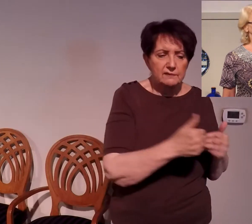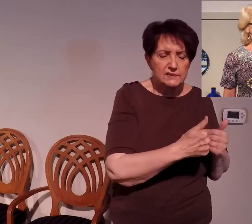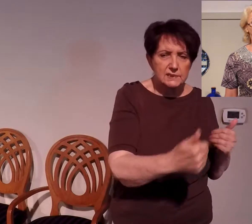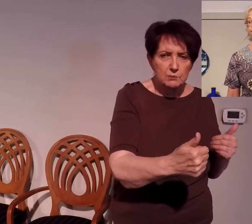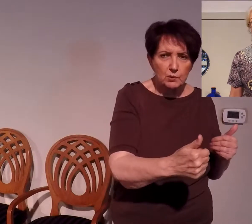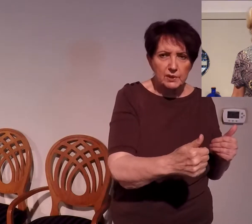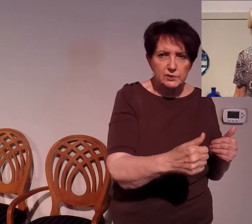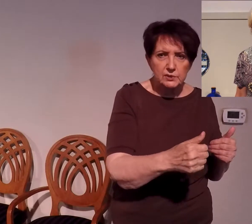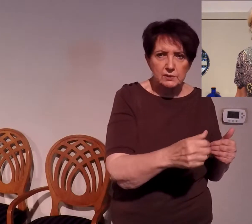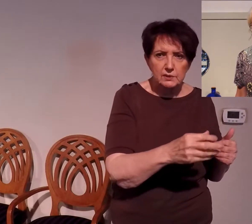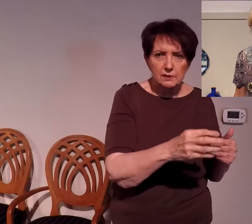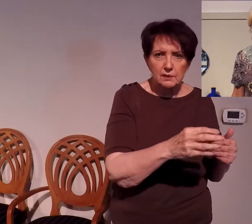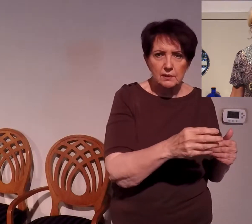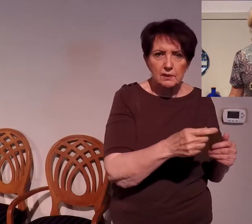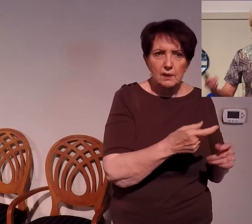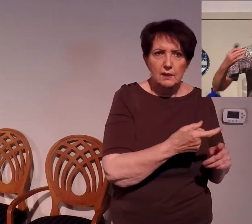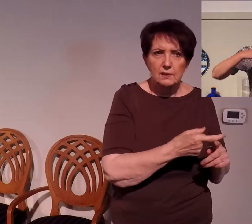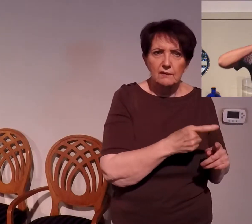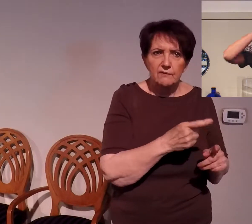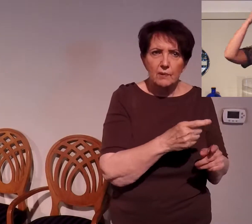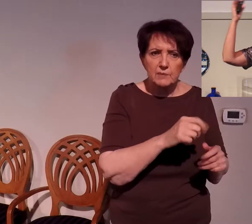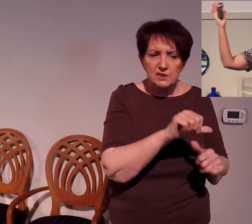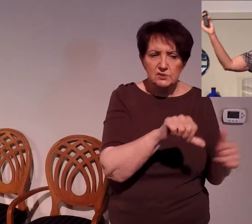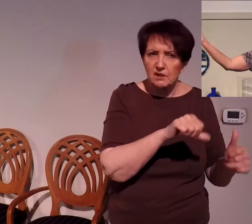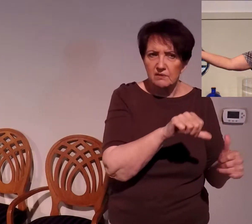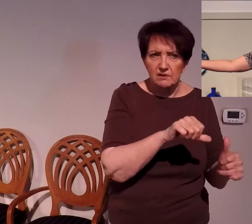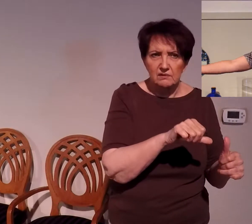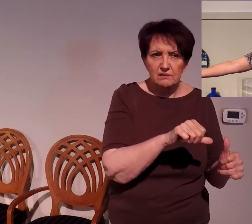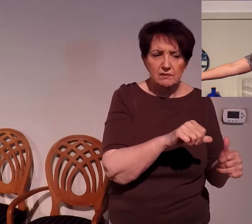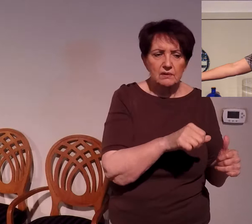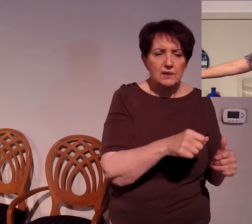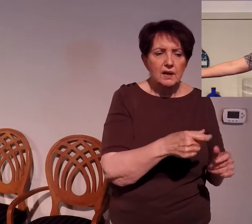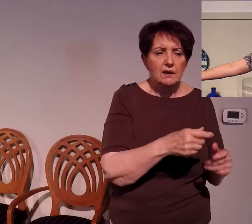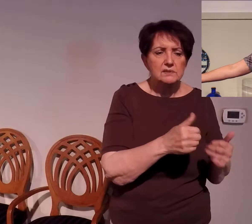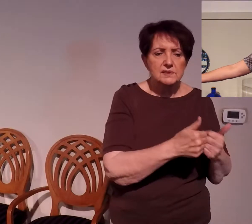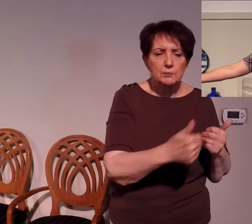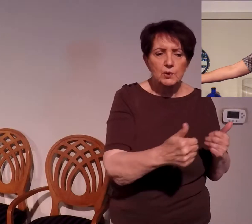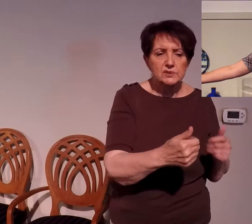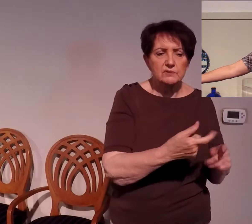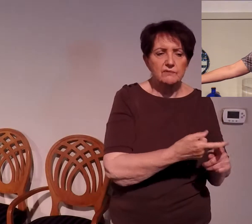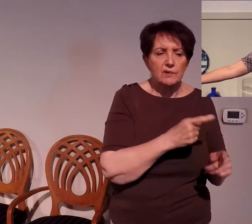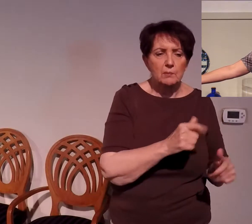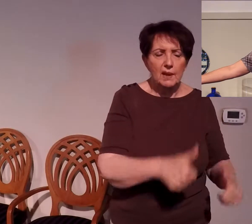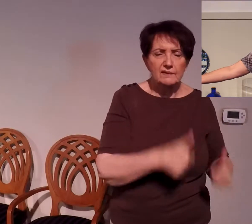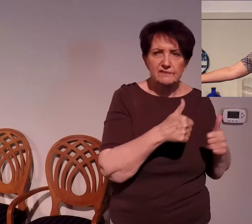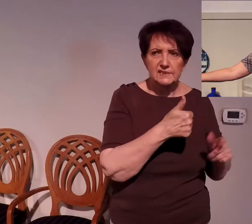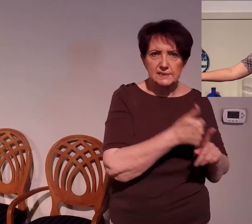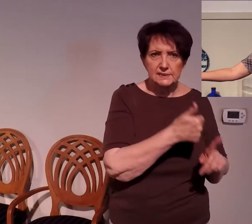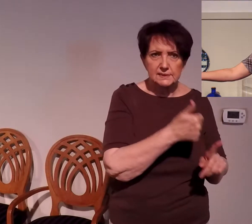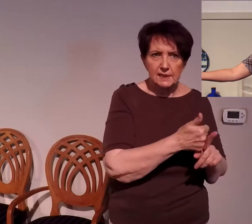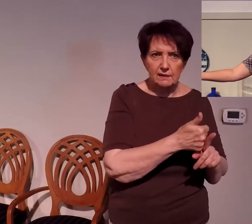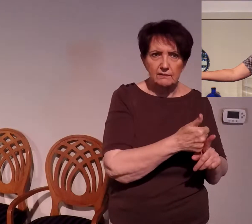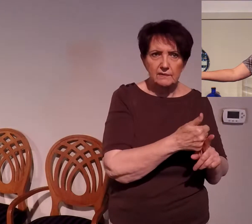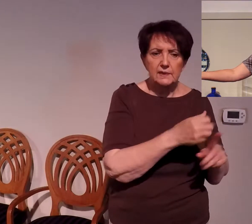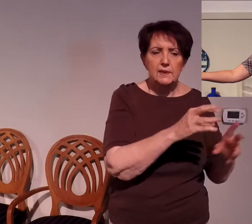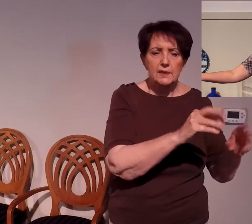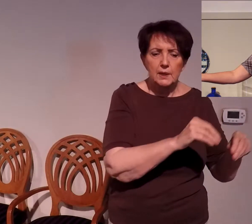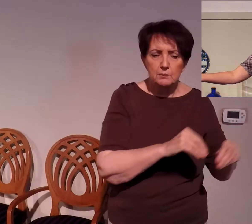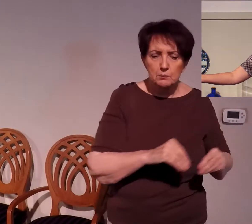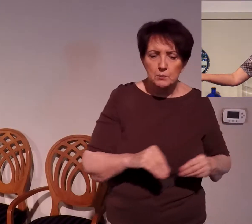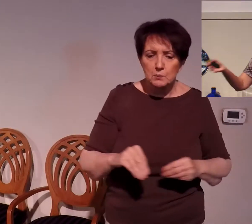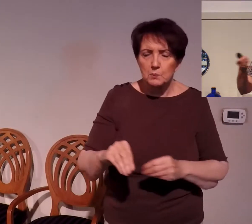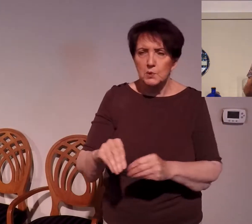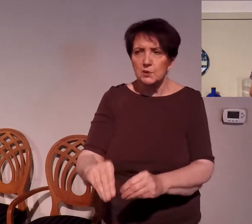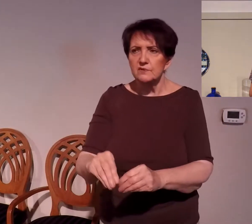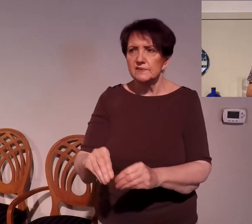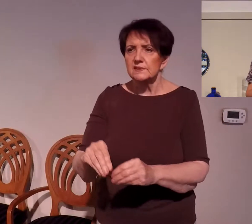with not from each other, but our sense of separation from life itself. It moves us out of our sense of